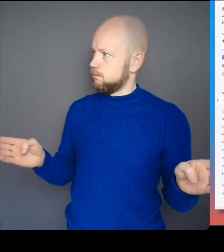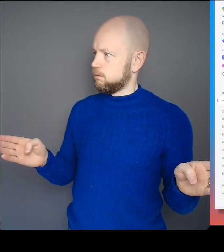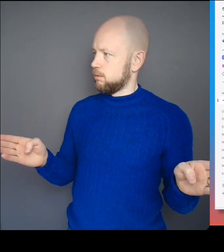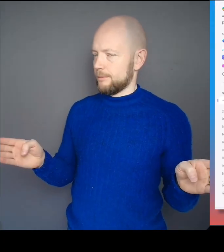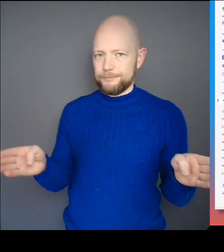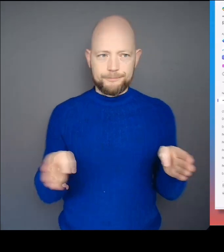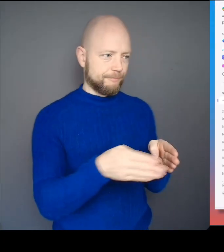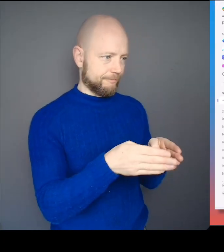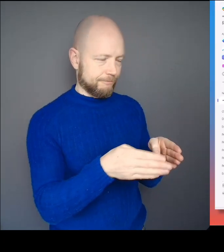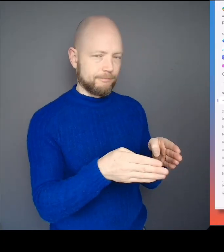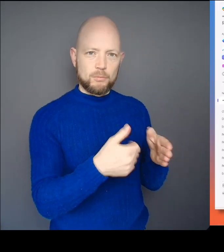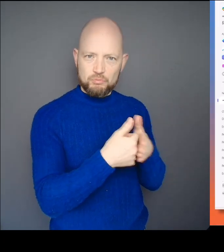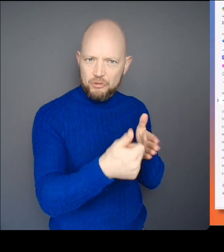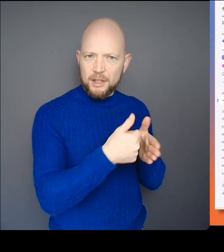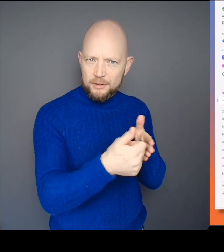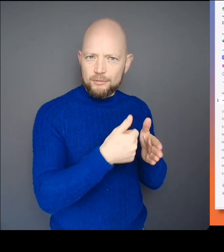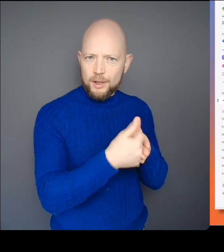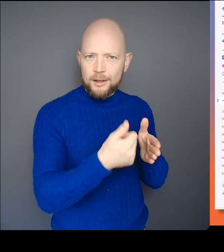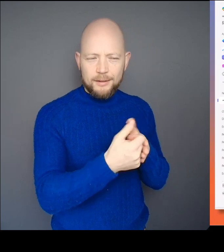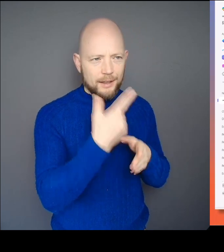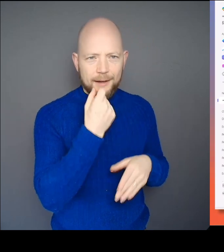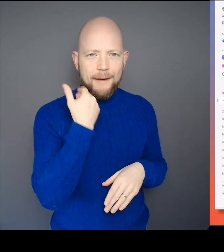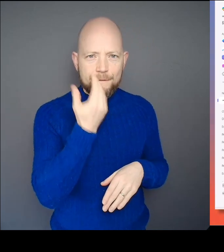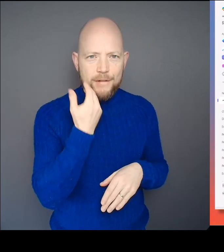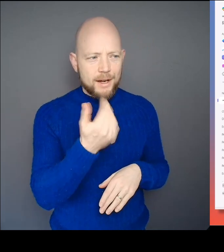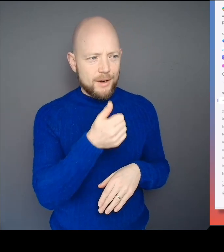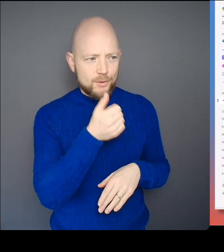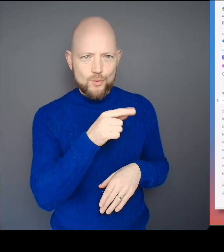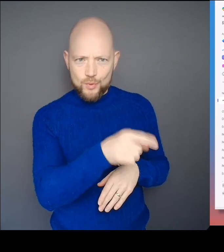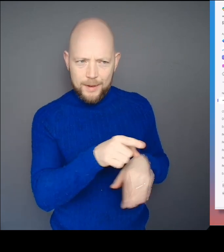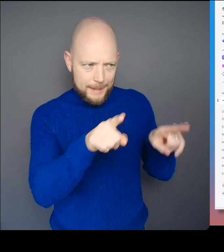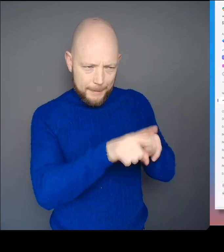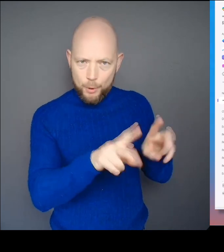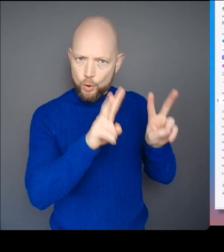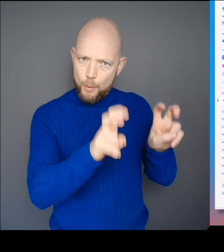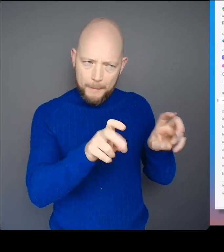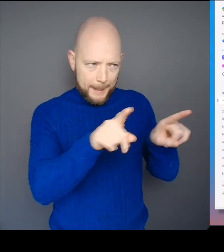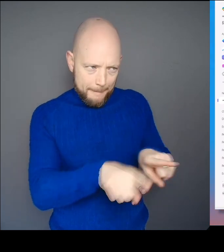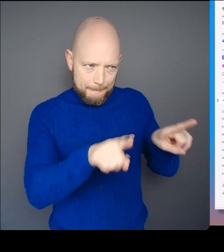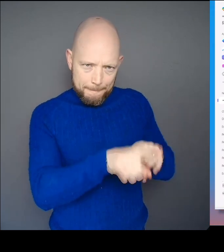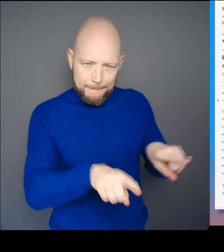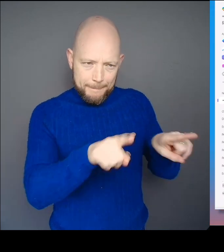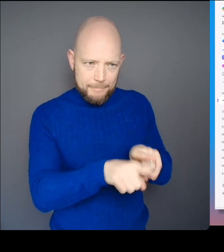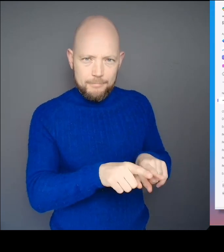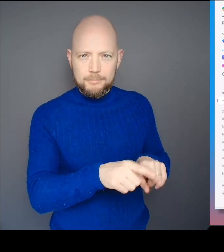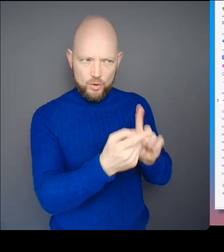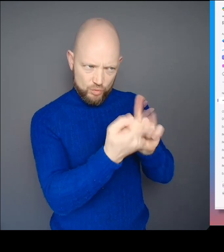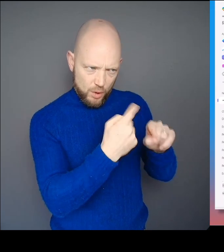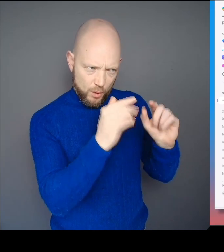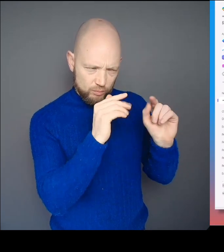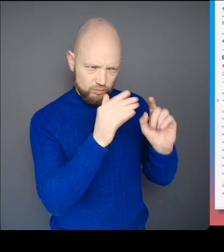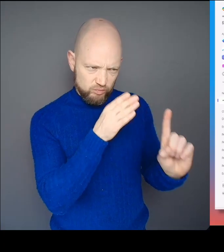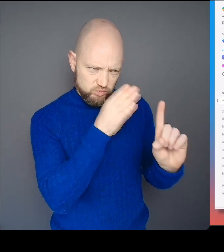notebook, I'm working fiercely on our Pets at Work day constantly. Every day I want to come in here. I've gathered all that stuff together, and now I've